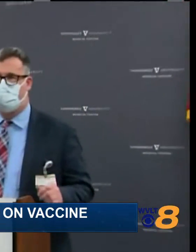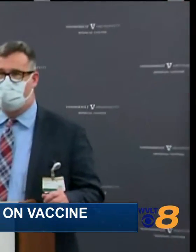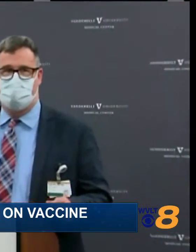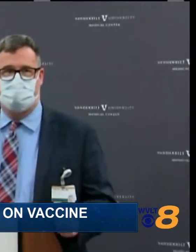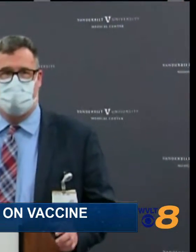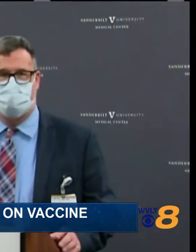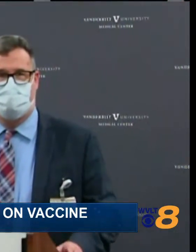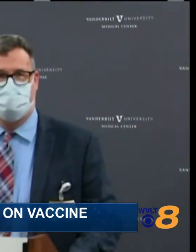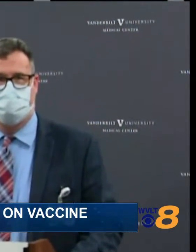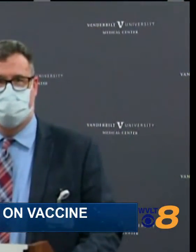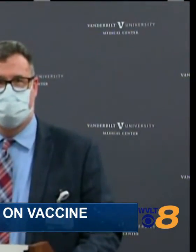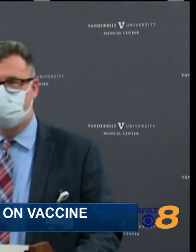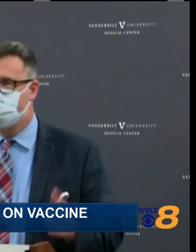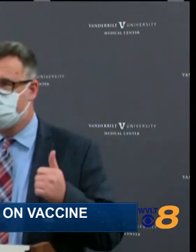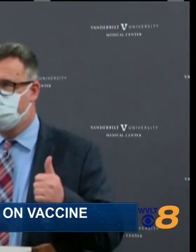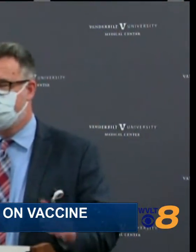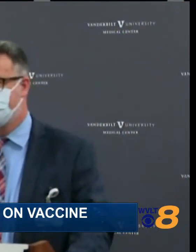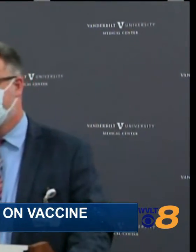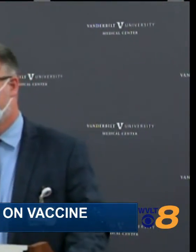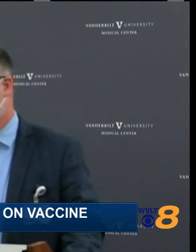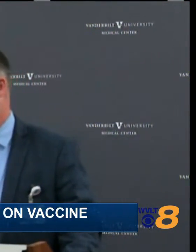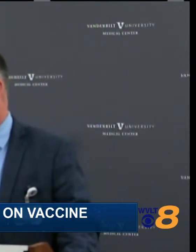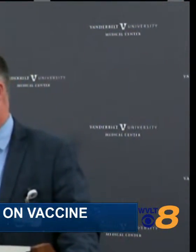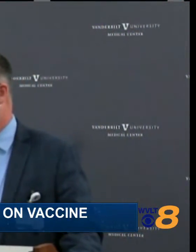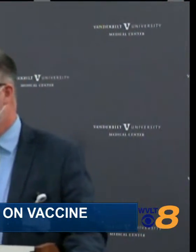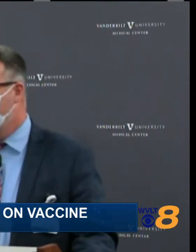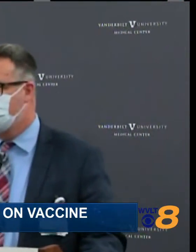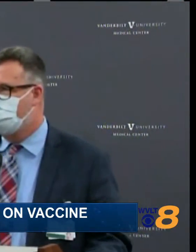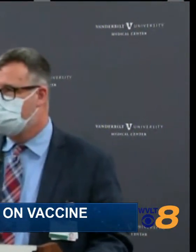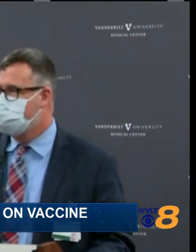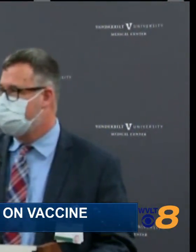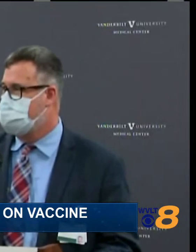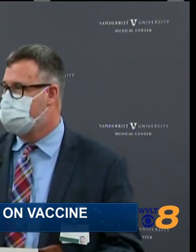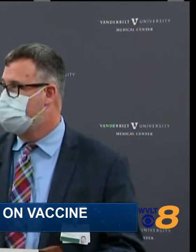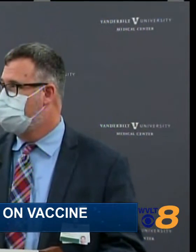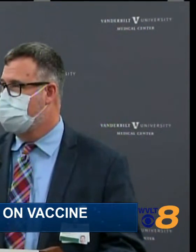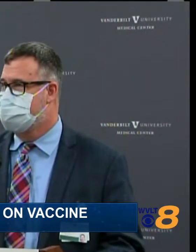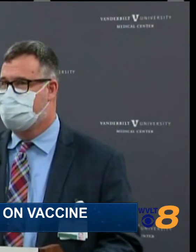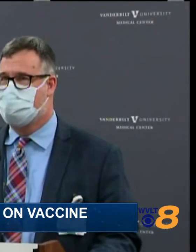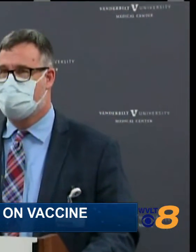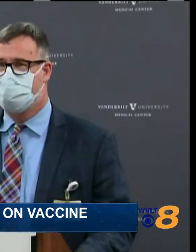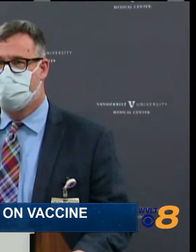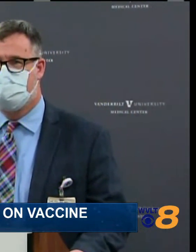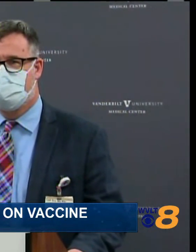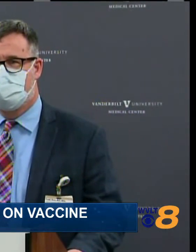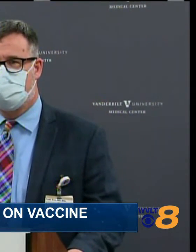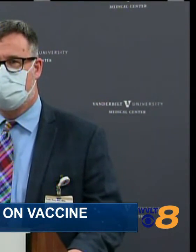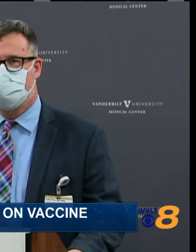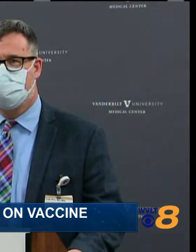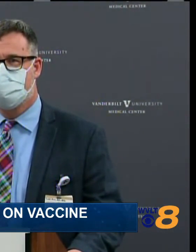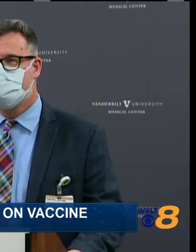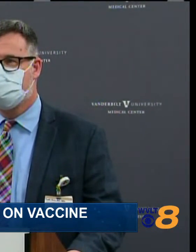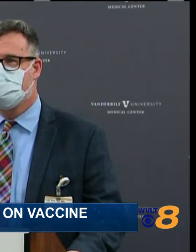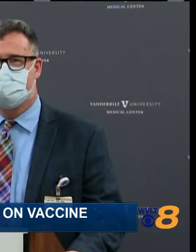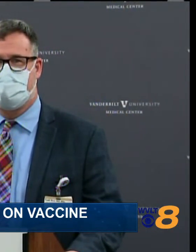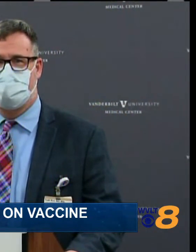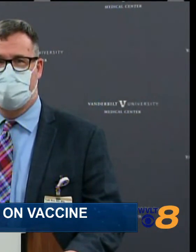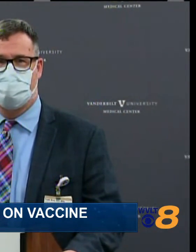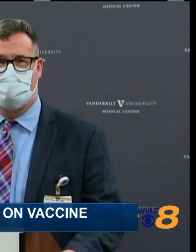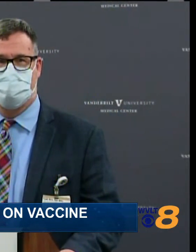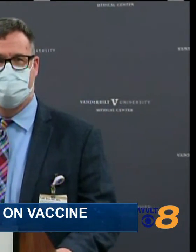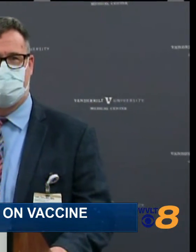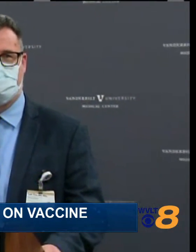Can you all hear me with the mask on? It's good. Thank you, Governor, and good morning to everybody. This is a really